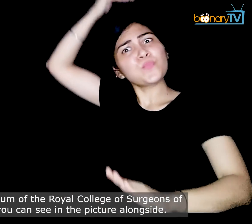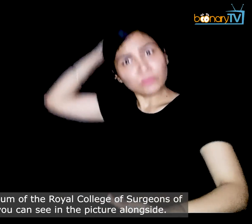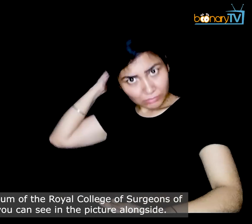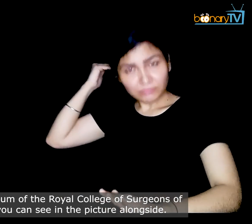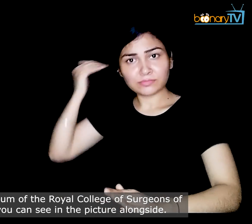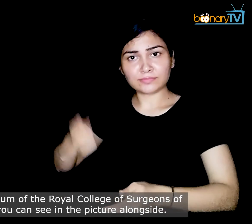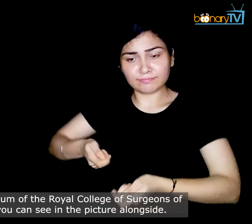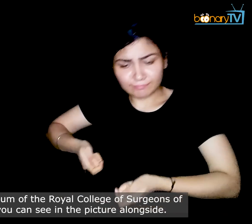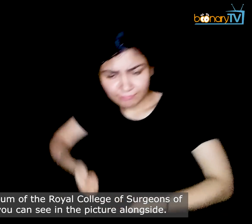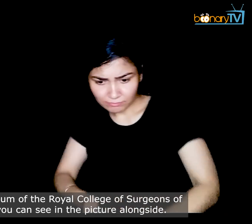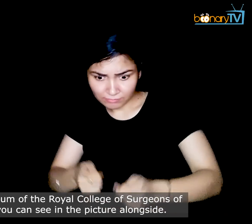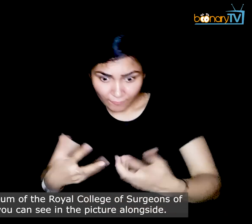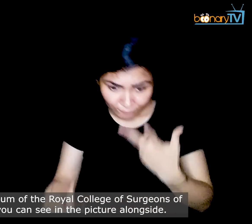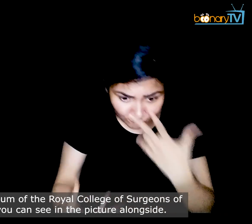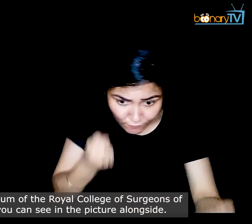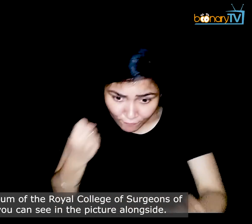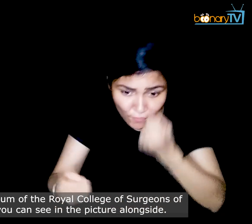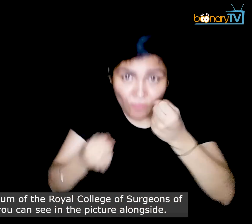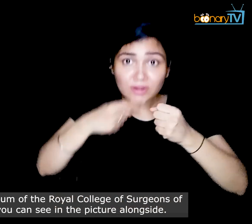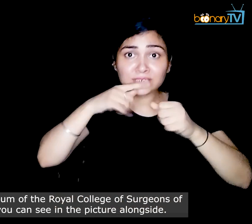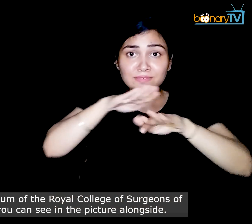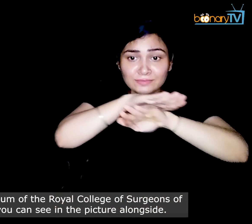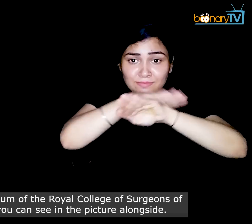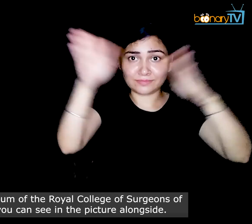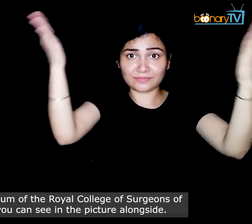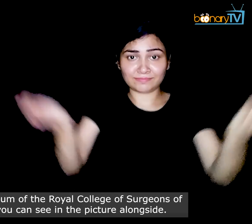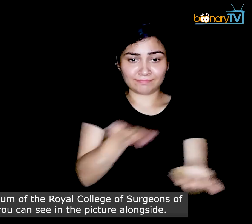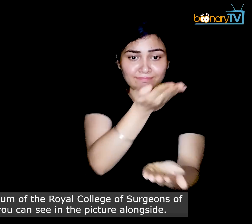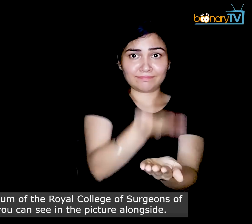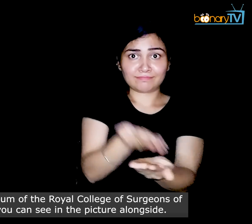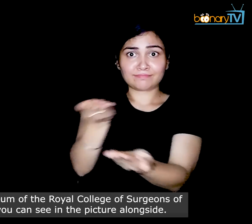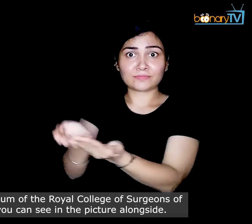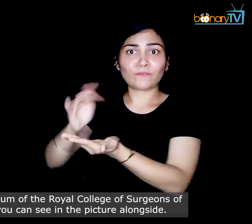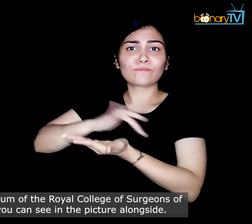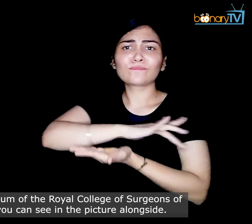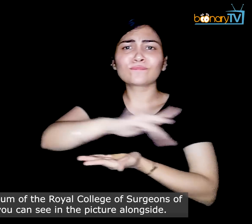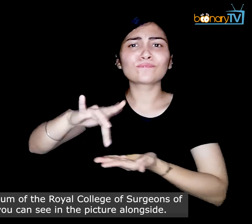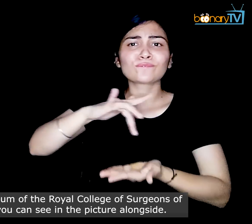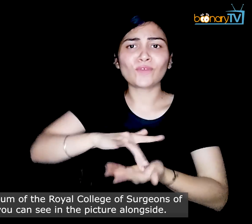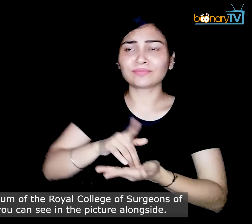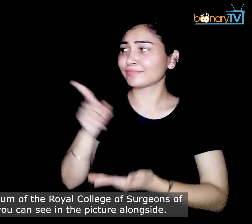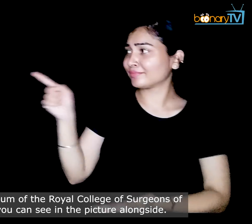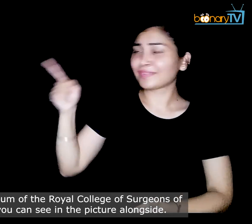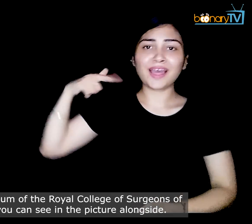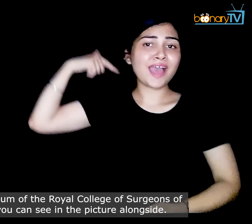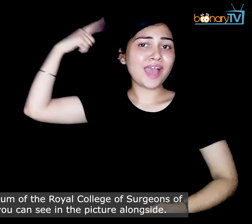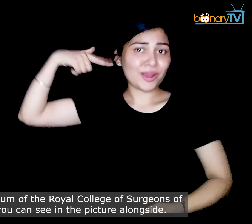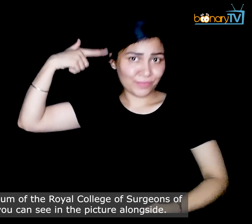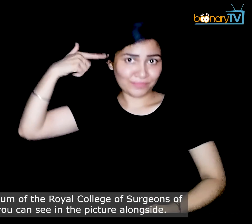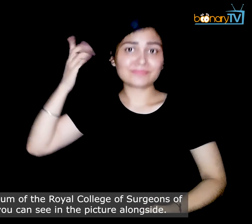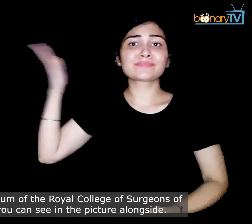the Royal College of Surgeons of London,